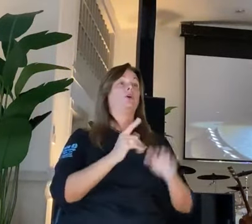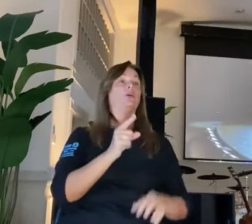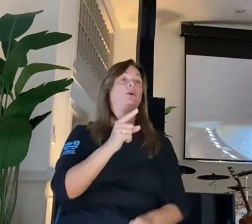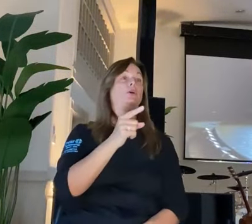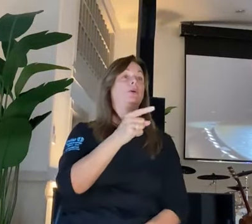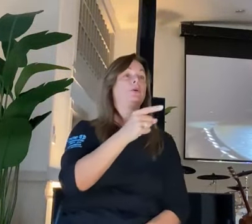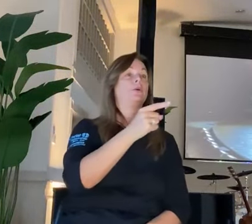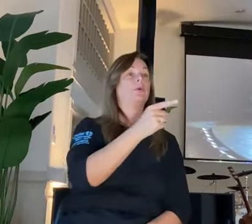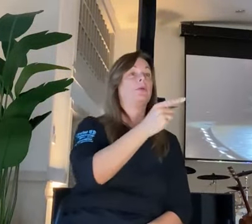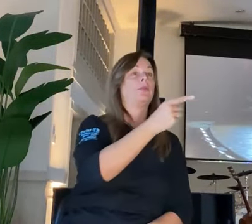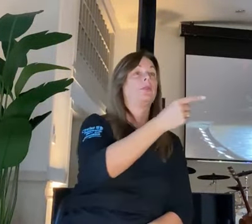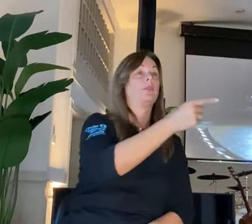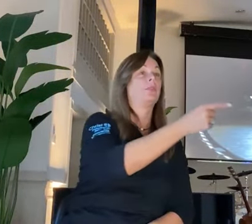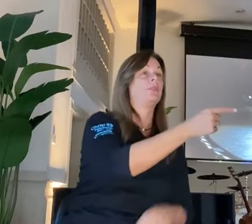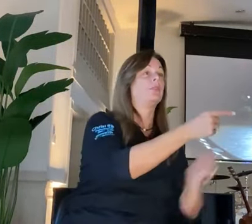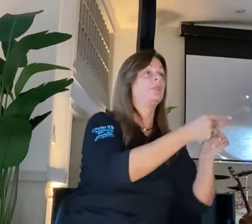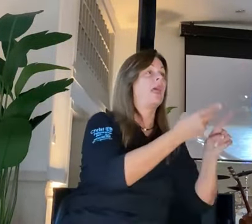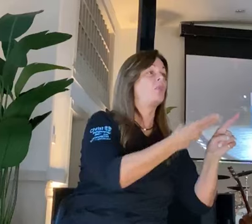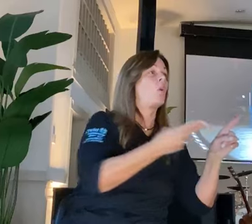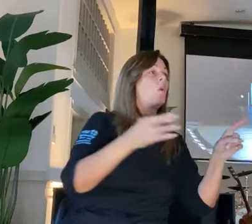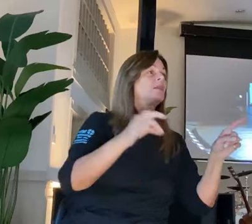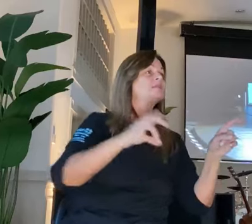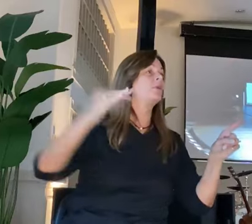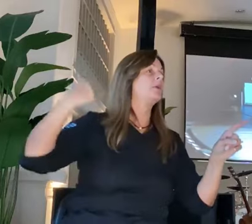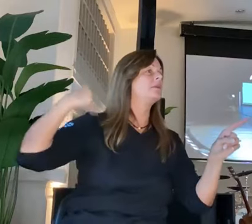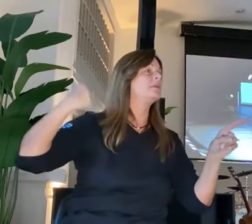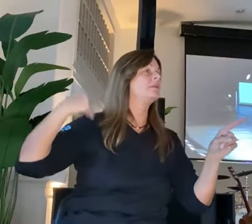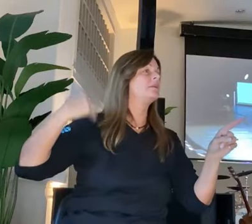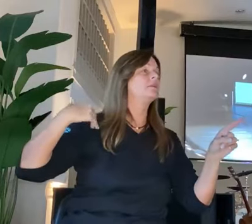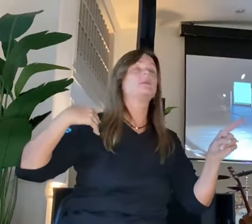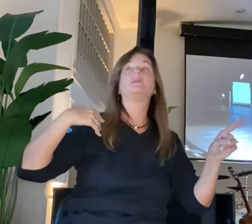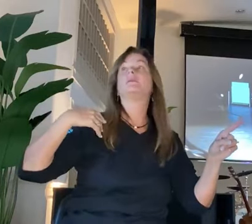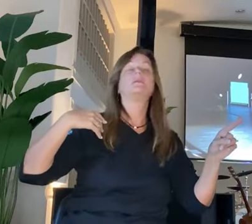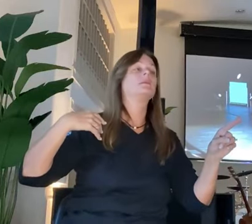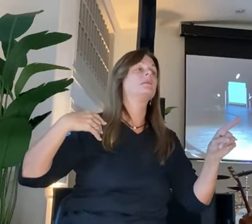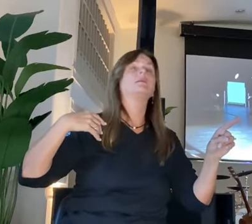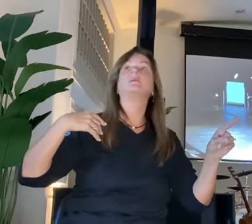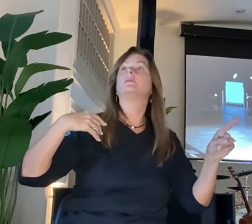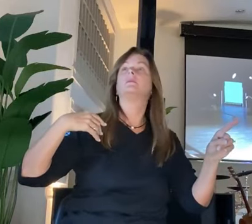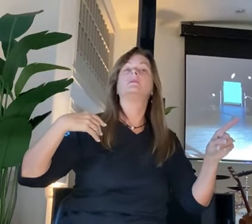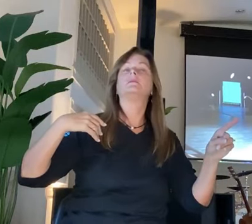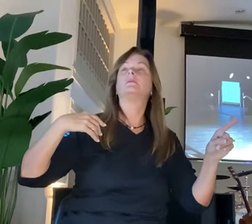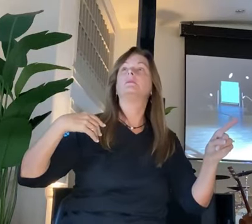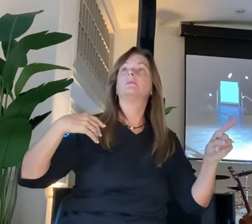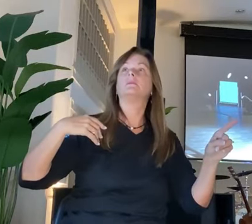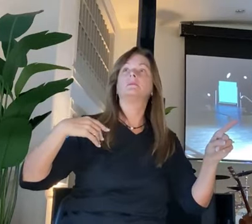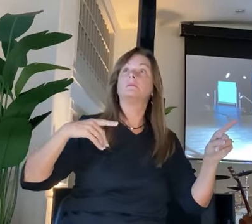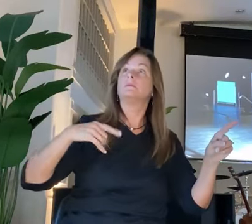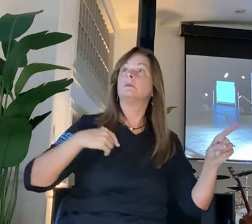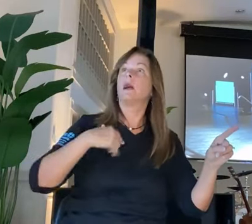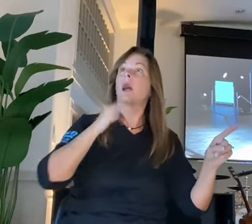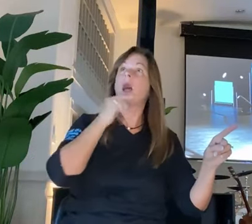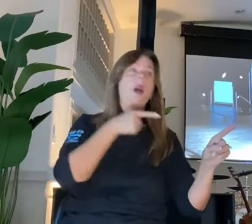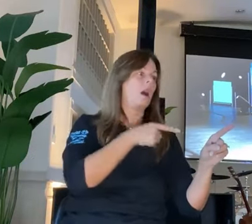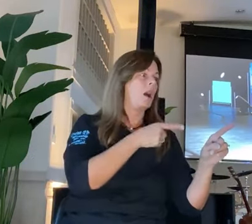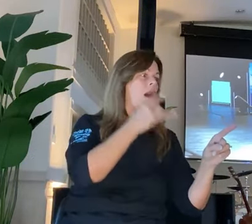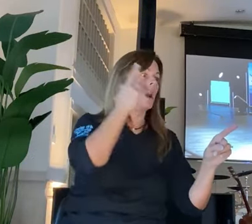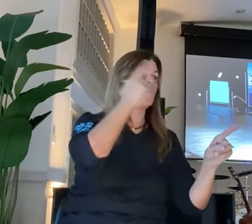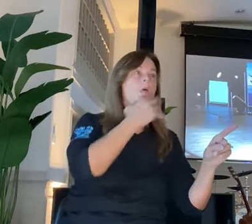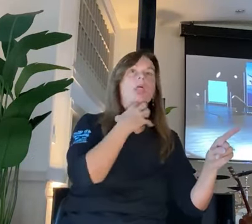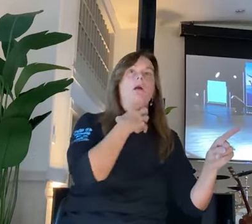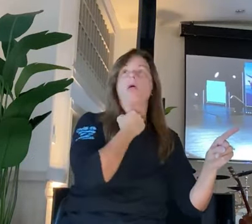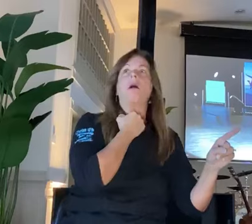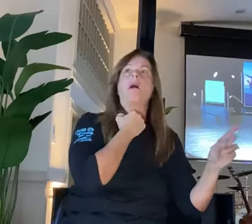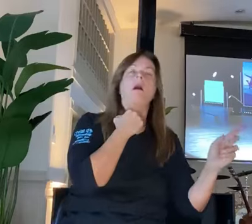good. Conviction from the Holy Spirit is not bad. We can think conviction is bad. Oh, I'm under conviction. And then we're under conviction. No, conviction is for